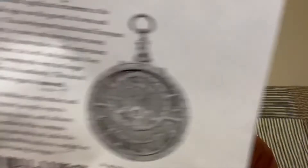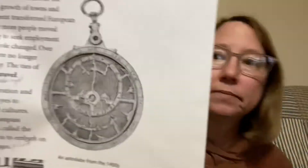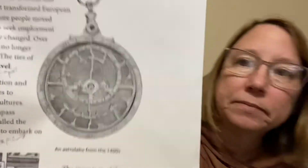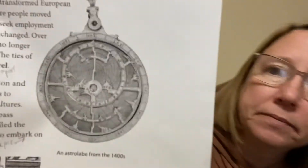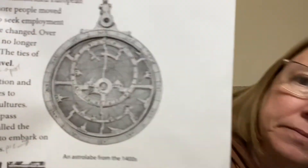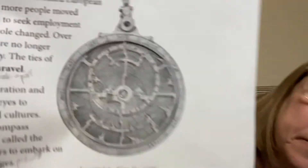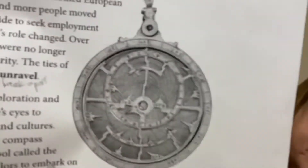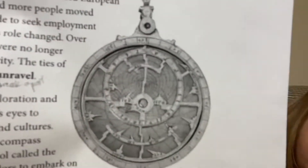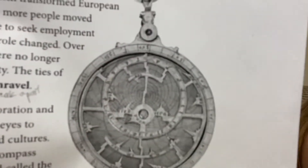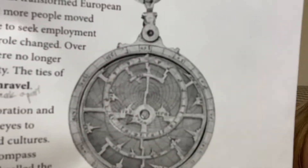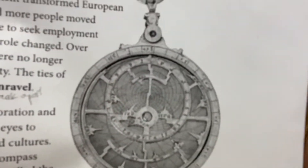compass